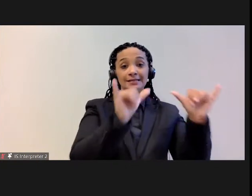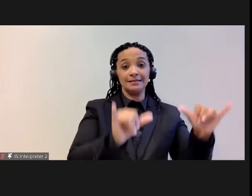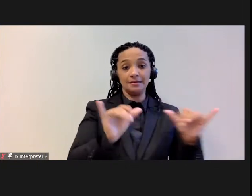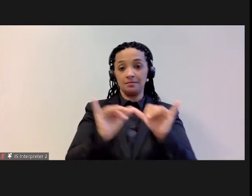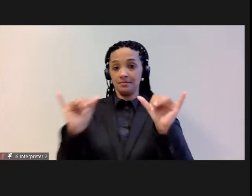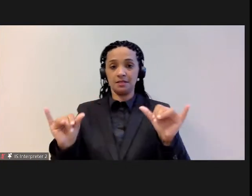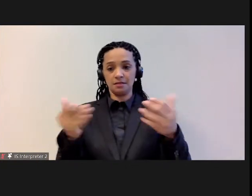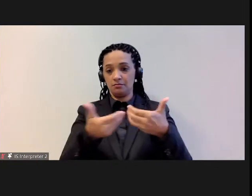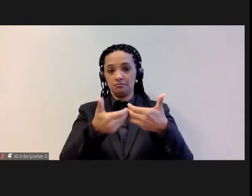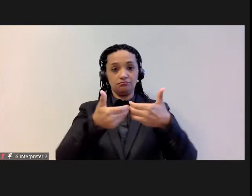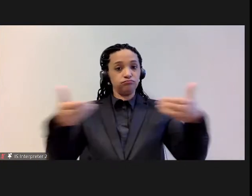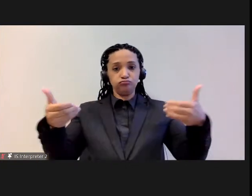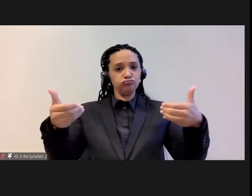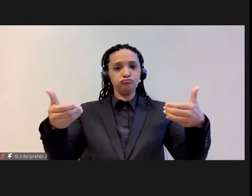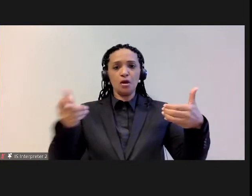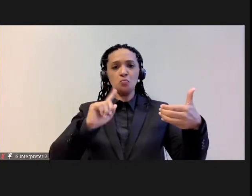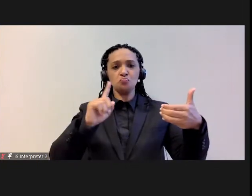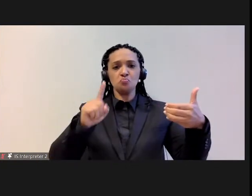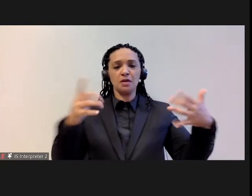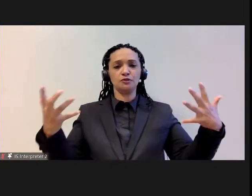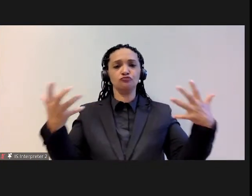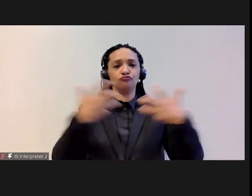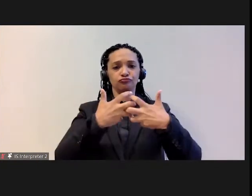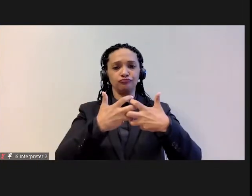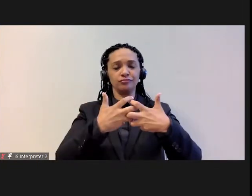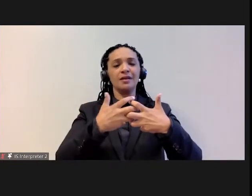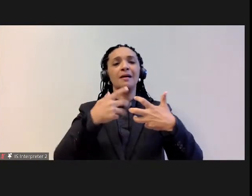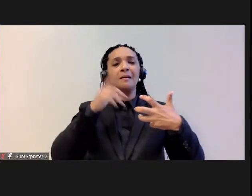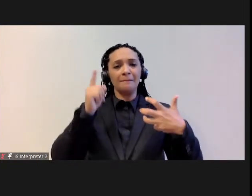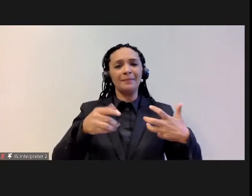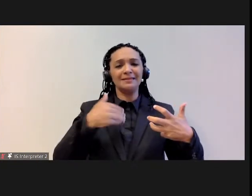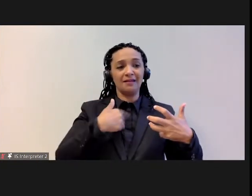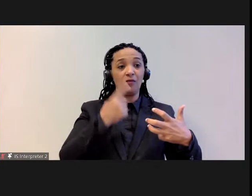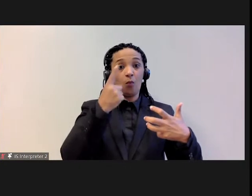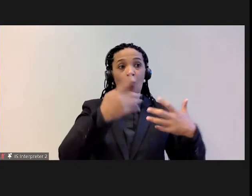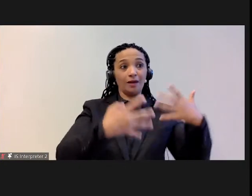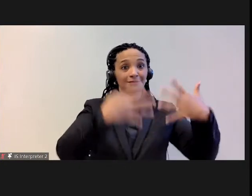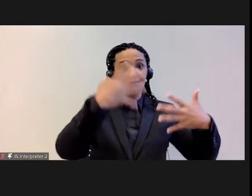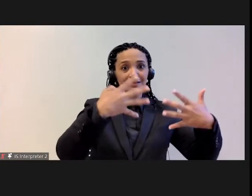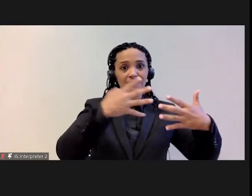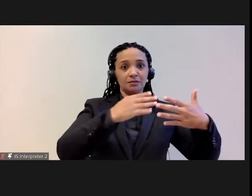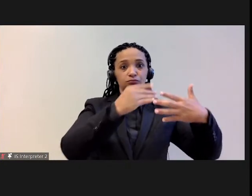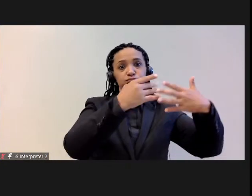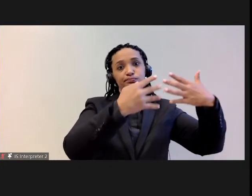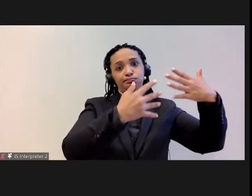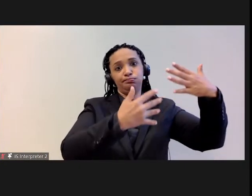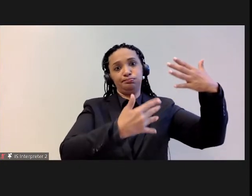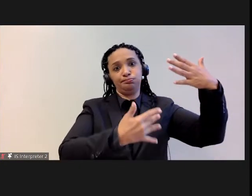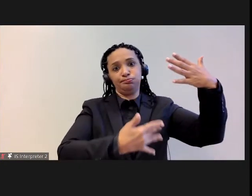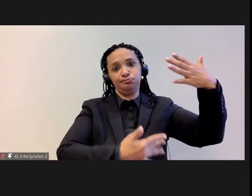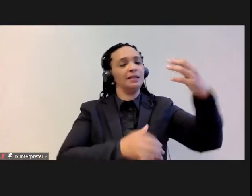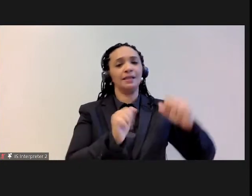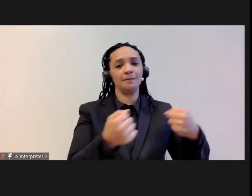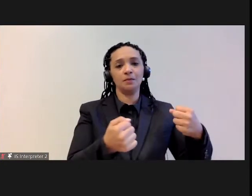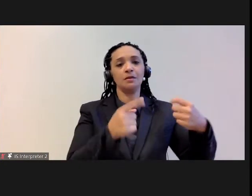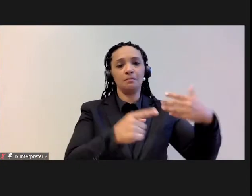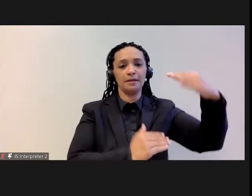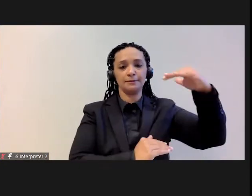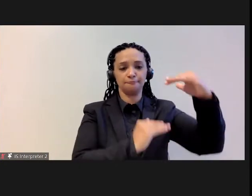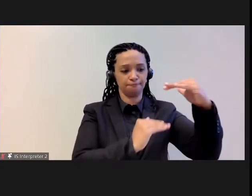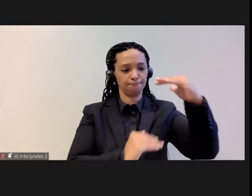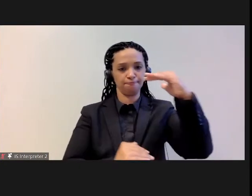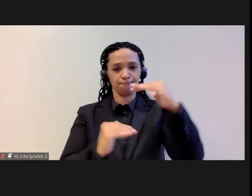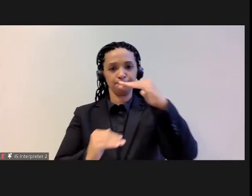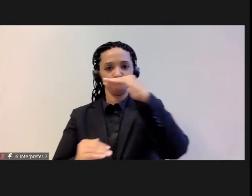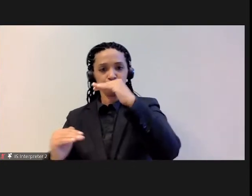no one data system is probably going to capture everything. You'd overload it. So how do you ensure that the systems